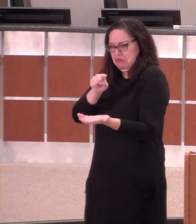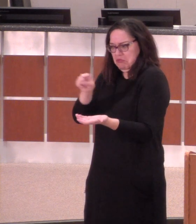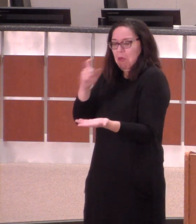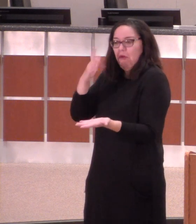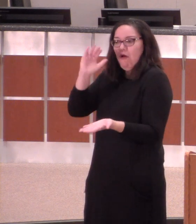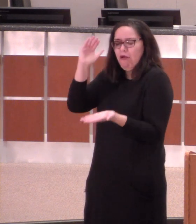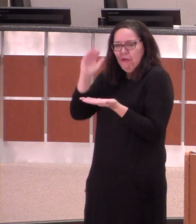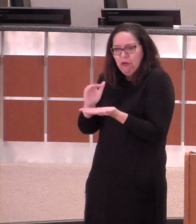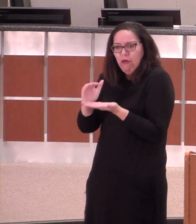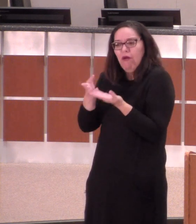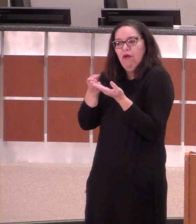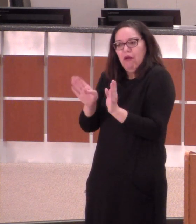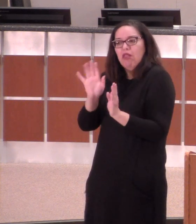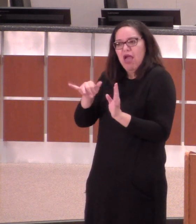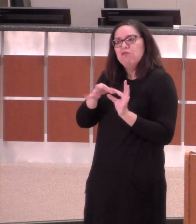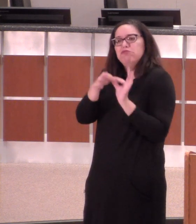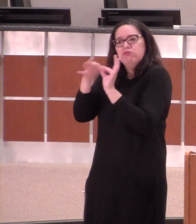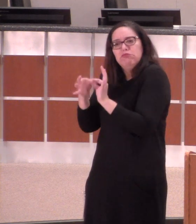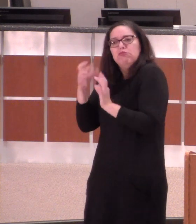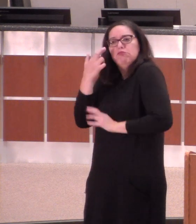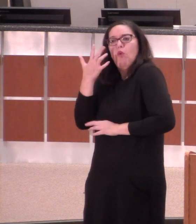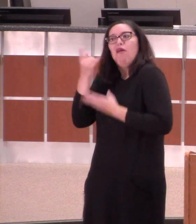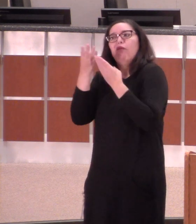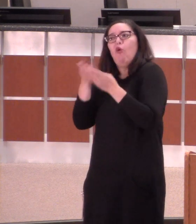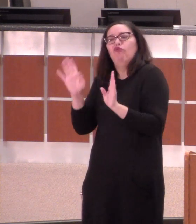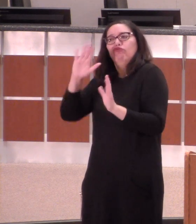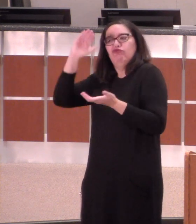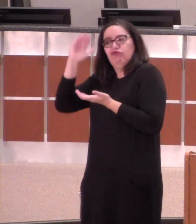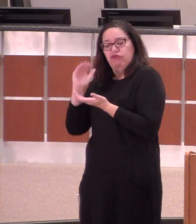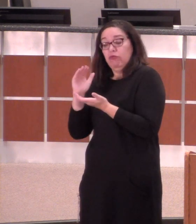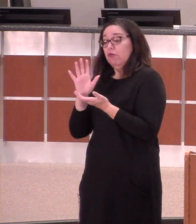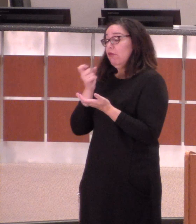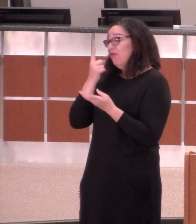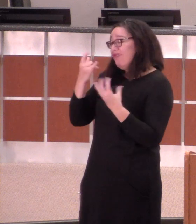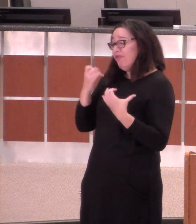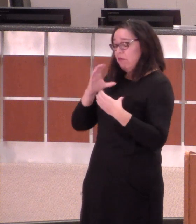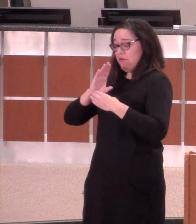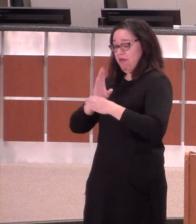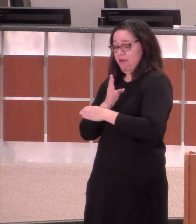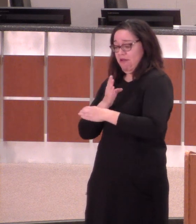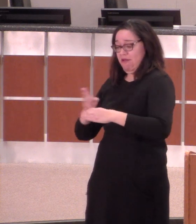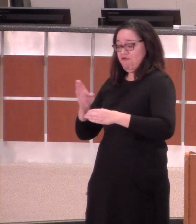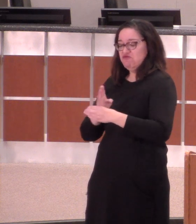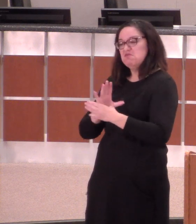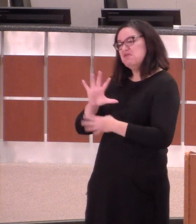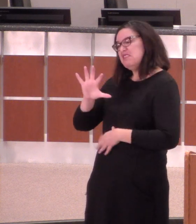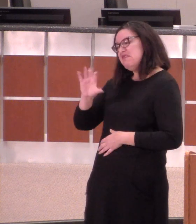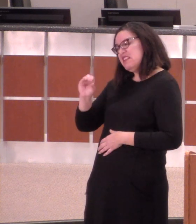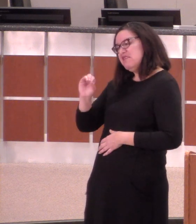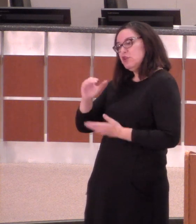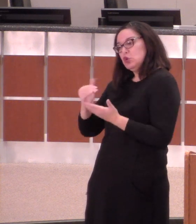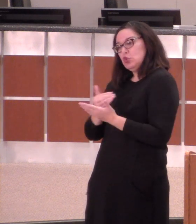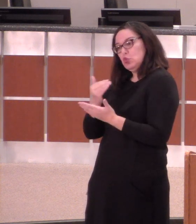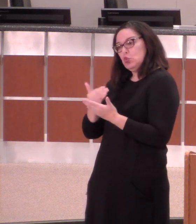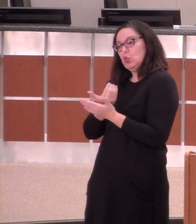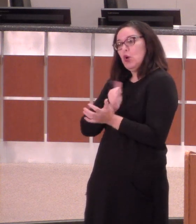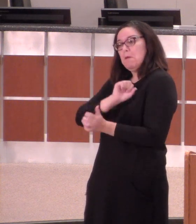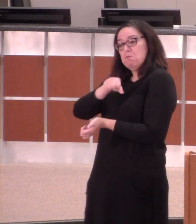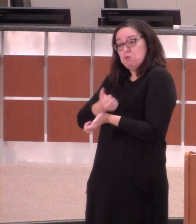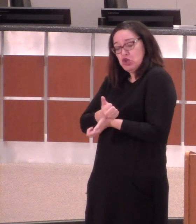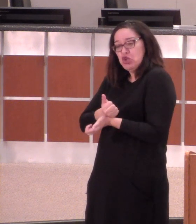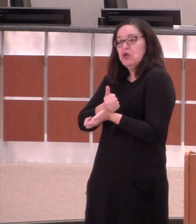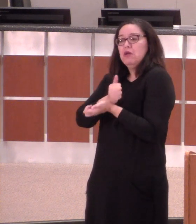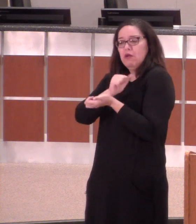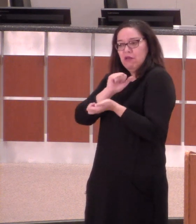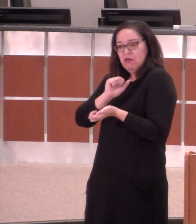the downturn also. We have an average right now of probably around 50 new books a day, down from